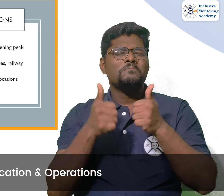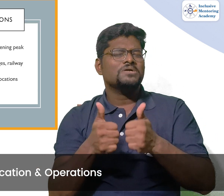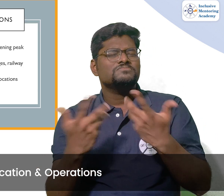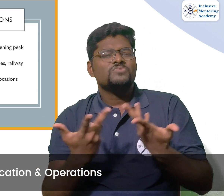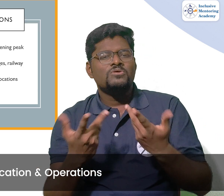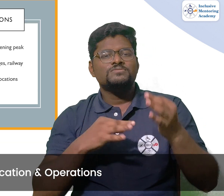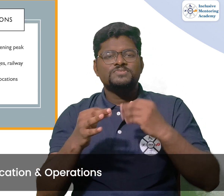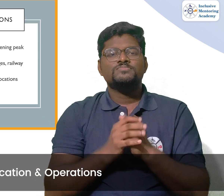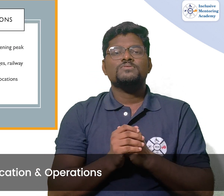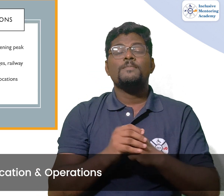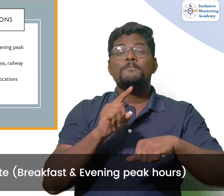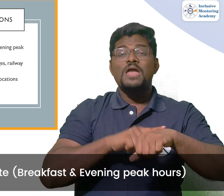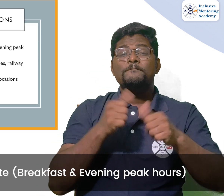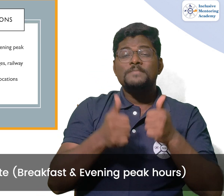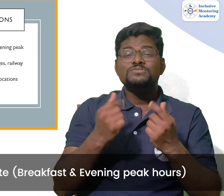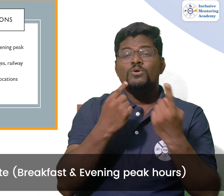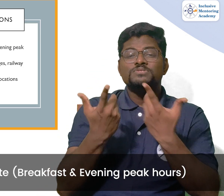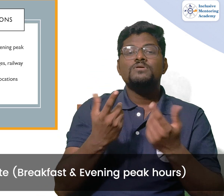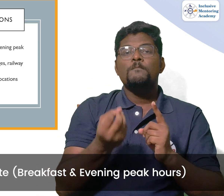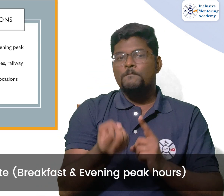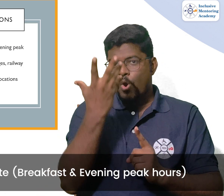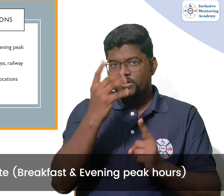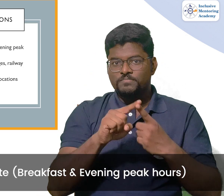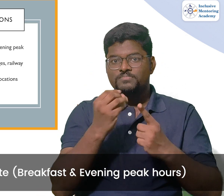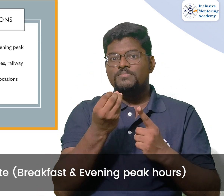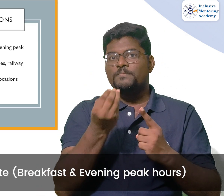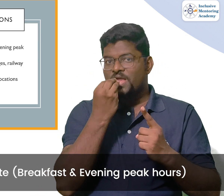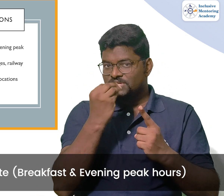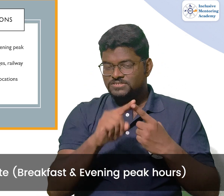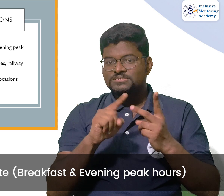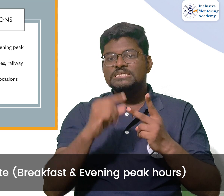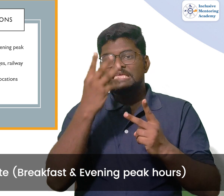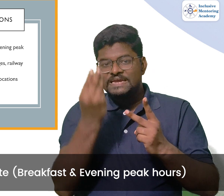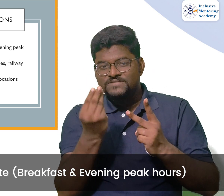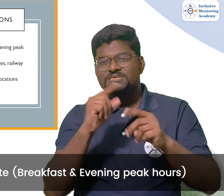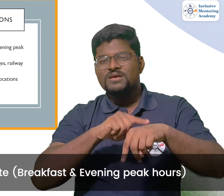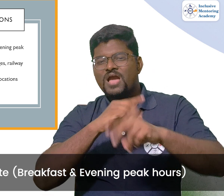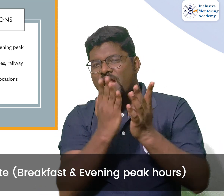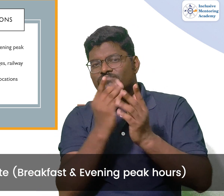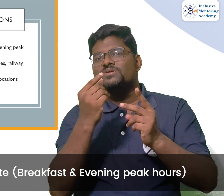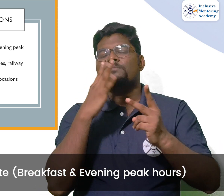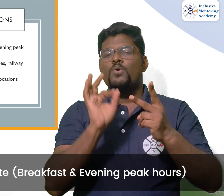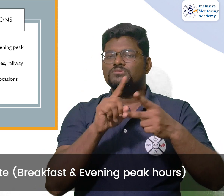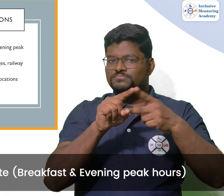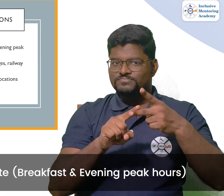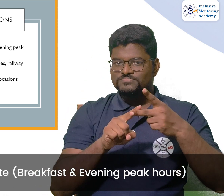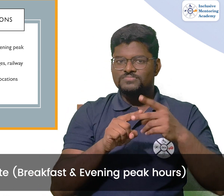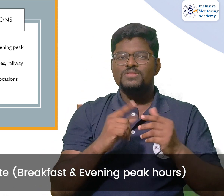Location and operations. Best time to operate. Breakfast and evening peak hours.